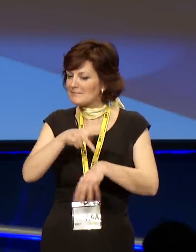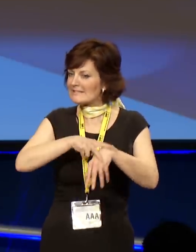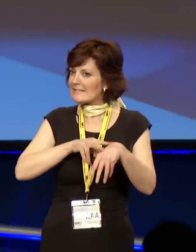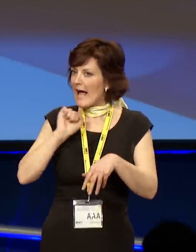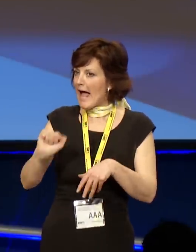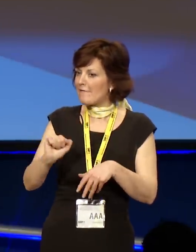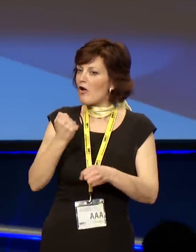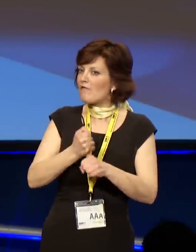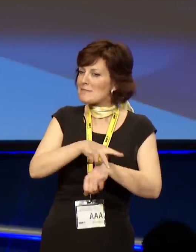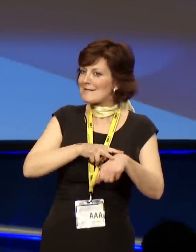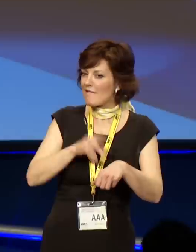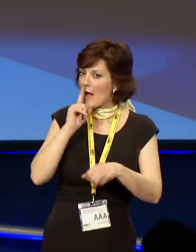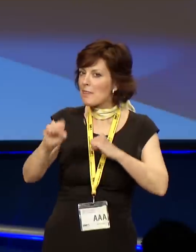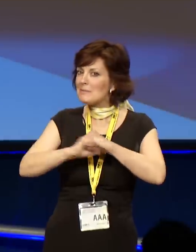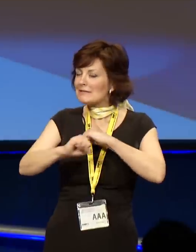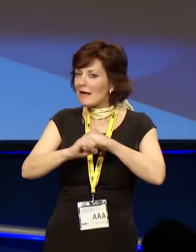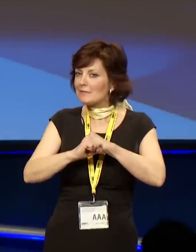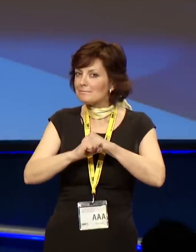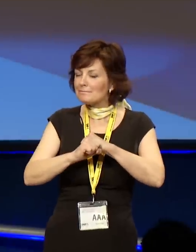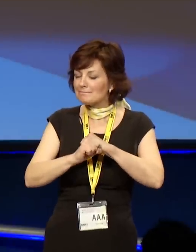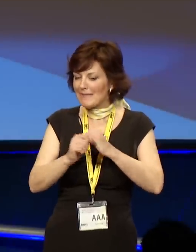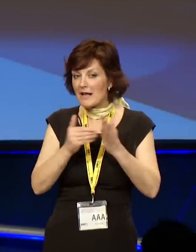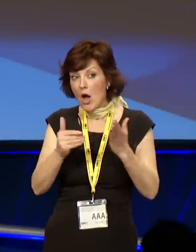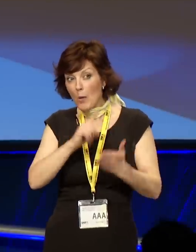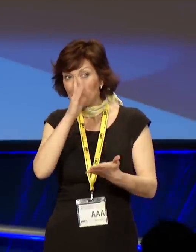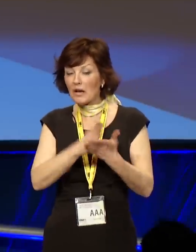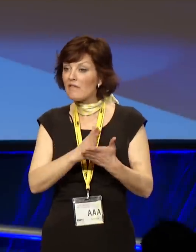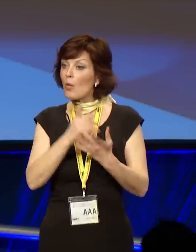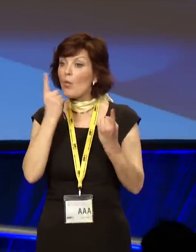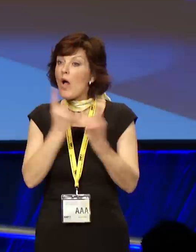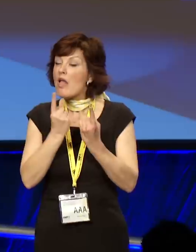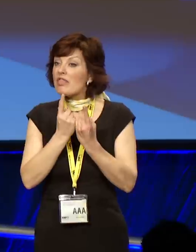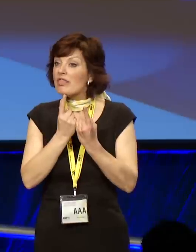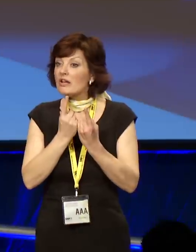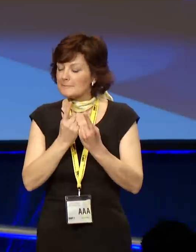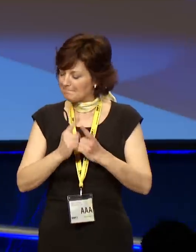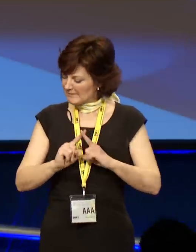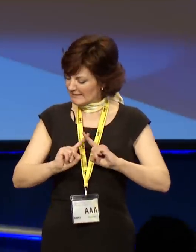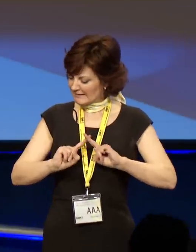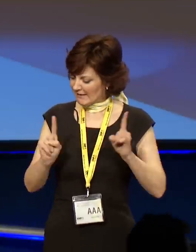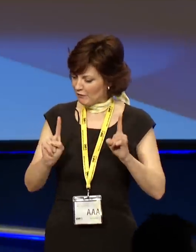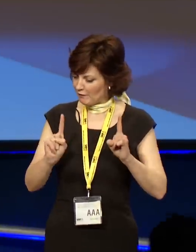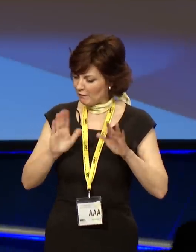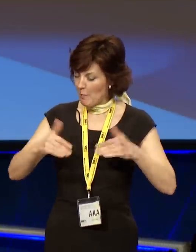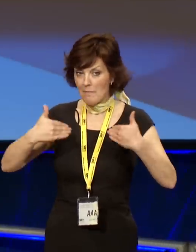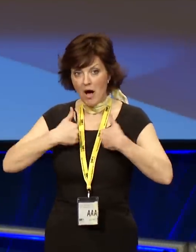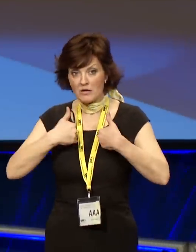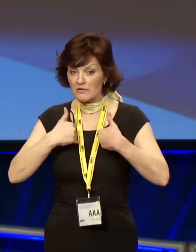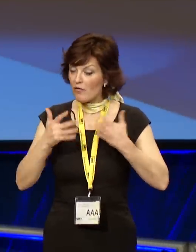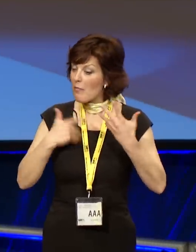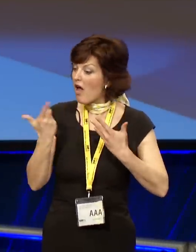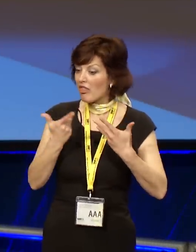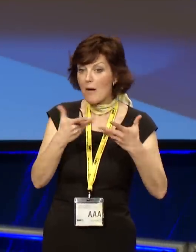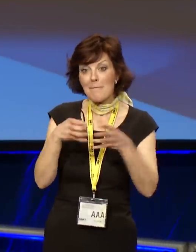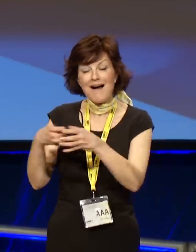media. And I do believe that nowadays the one thing which is distinguishing us in huge measure from the other